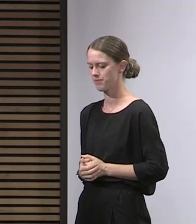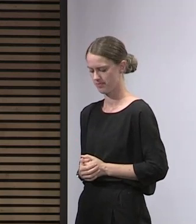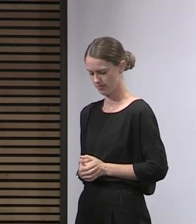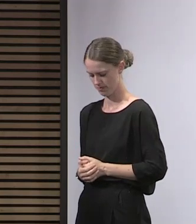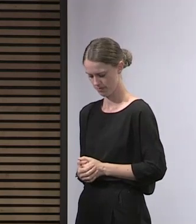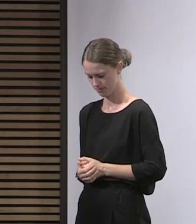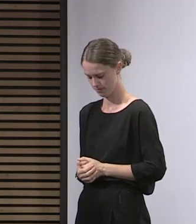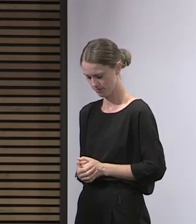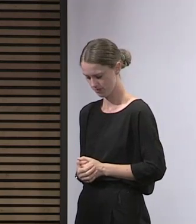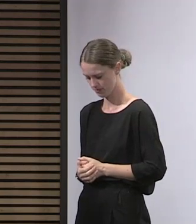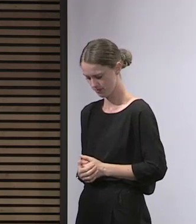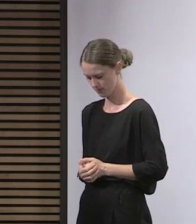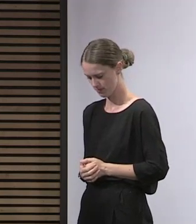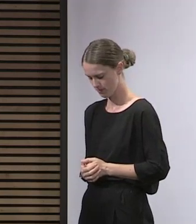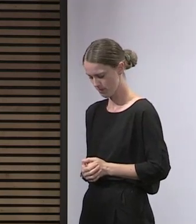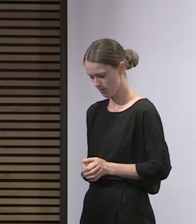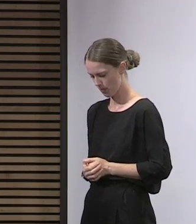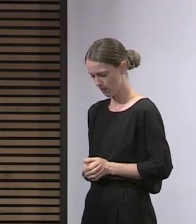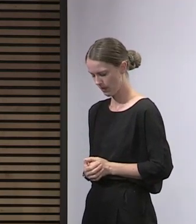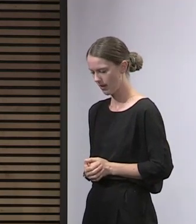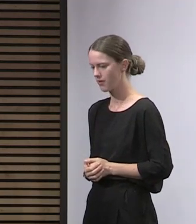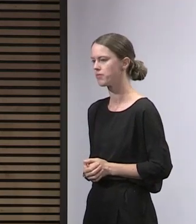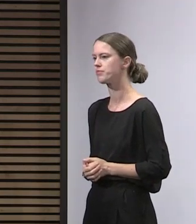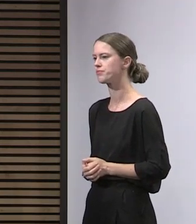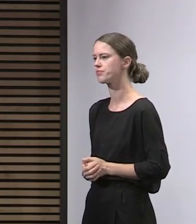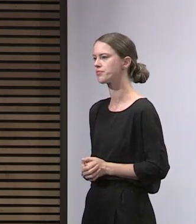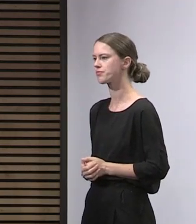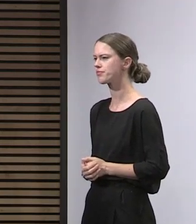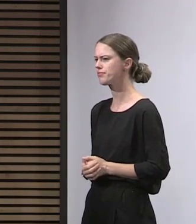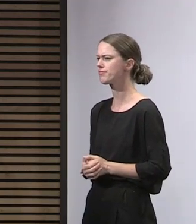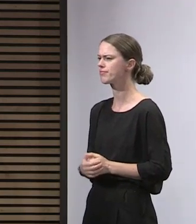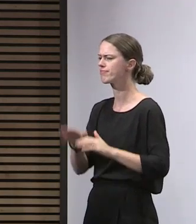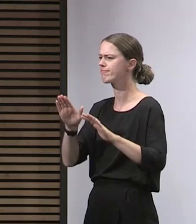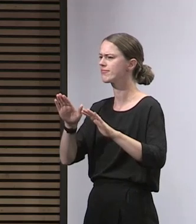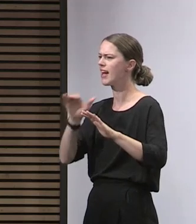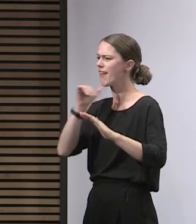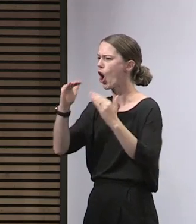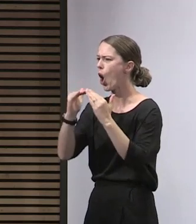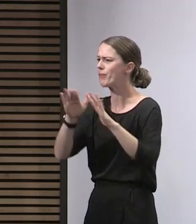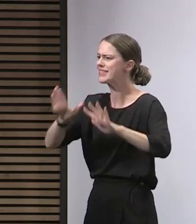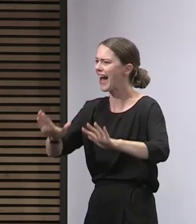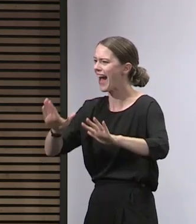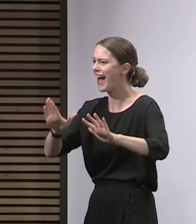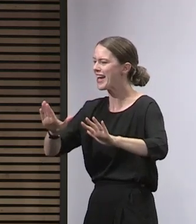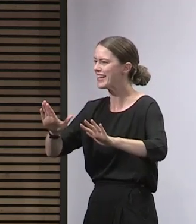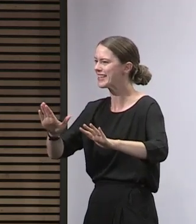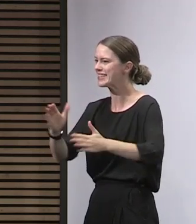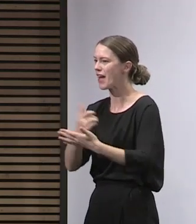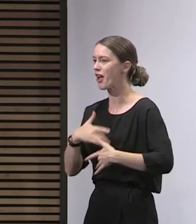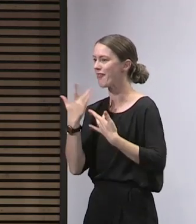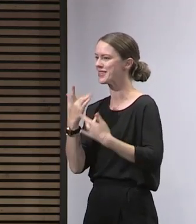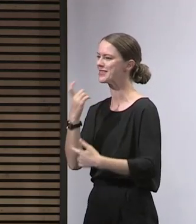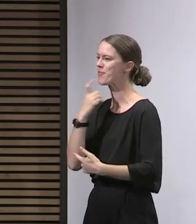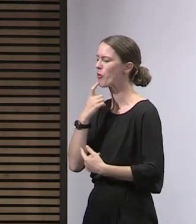We can reiterate the importance again of staying home saves lives. The message is simple, and you've heard it from me